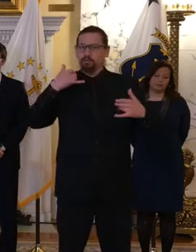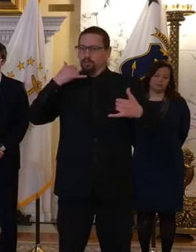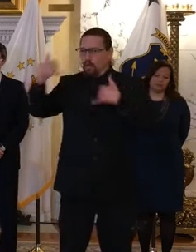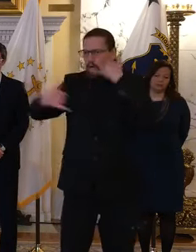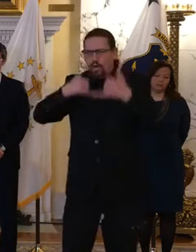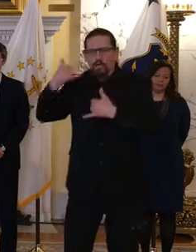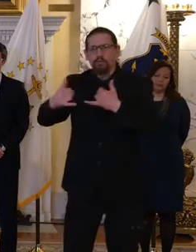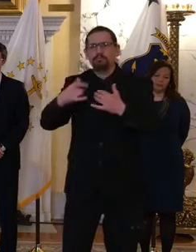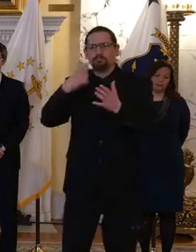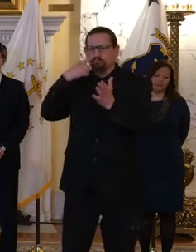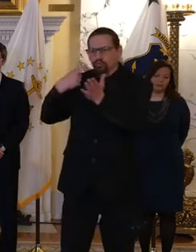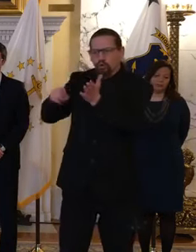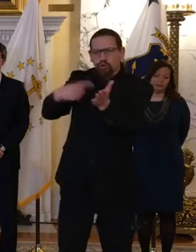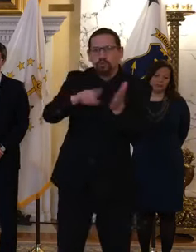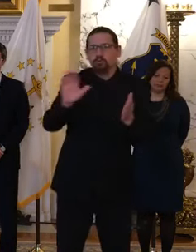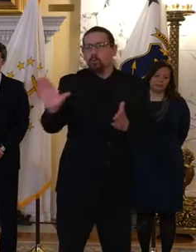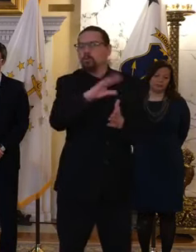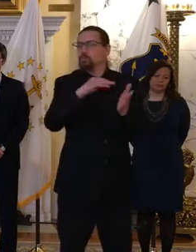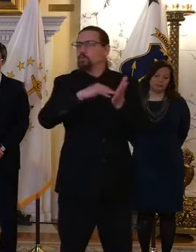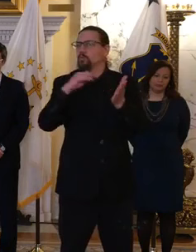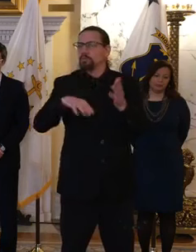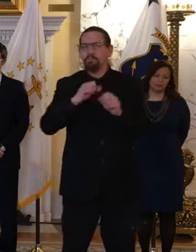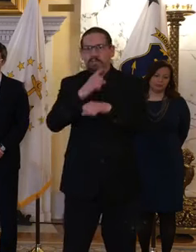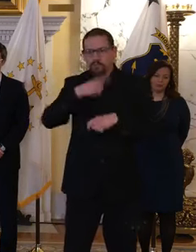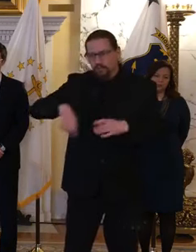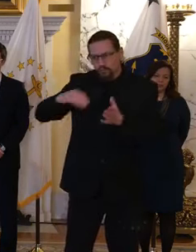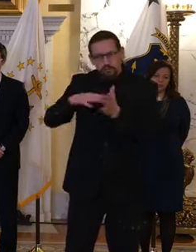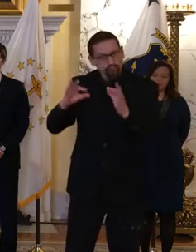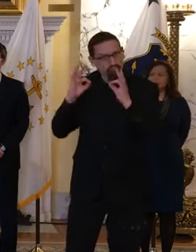teachers' assistants. They are doing a great job.